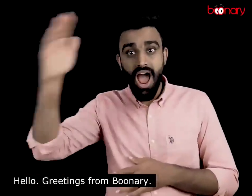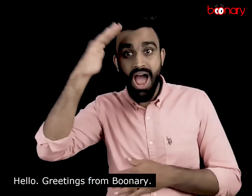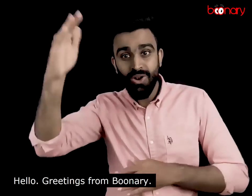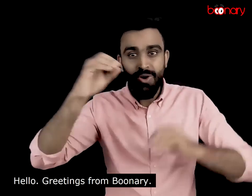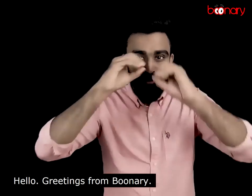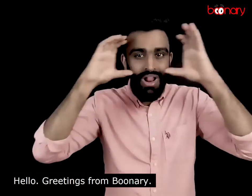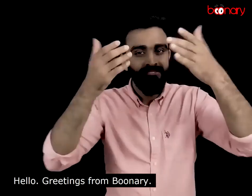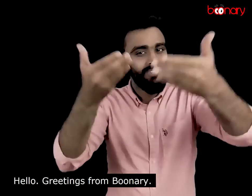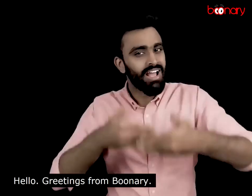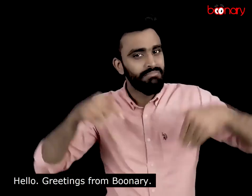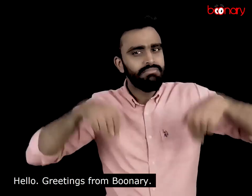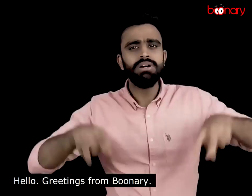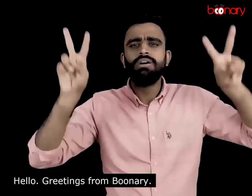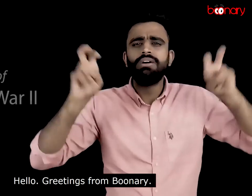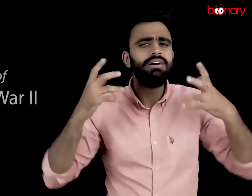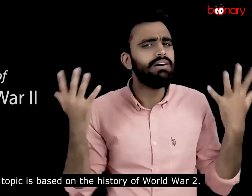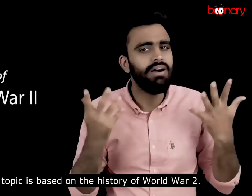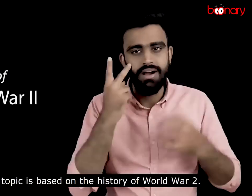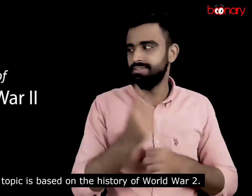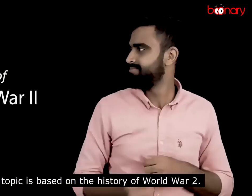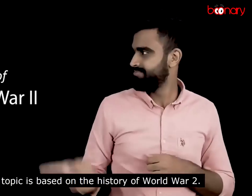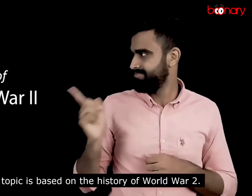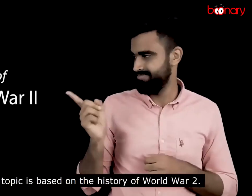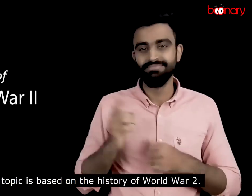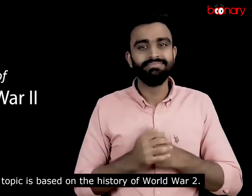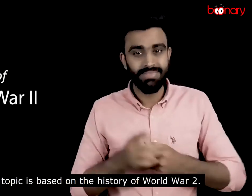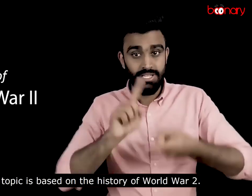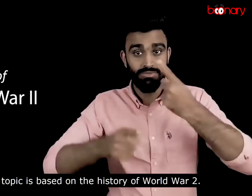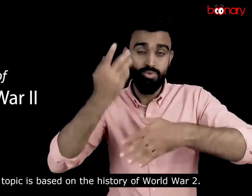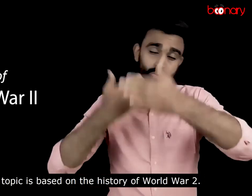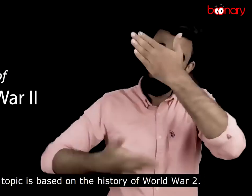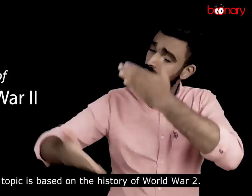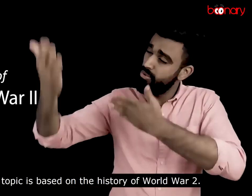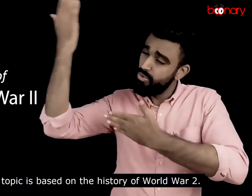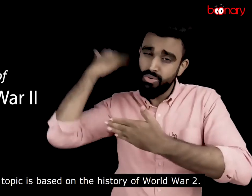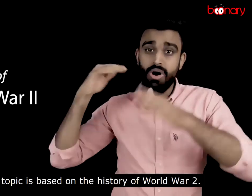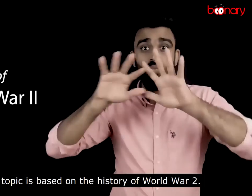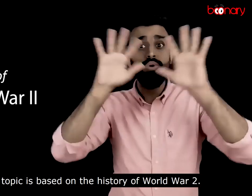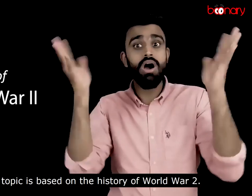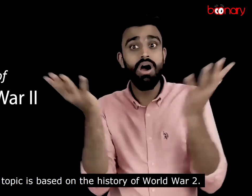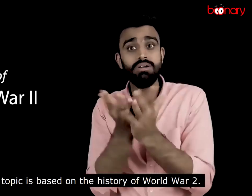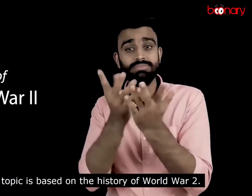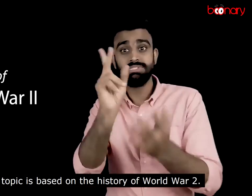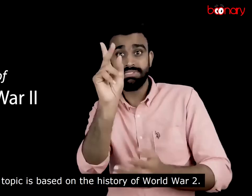Hello, greetings from Boonery. Today's topic is based on history of World War